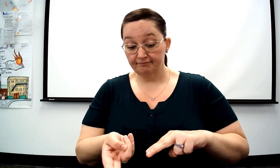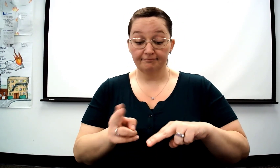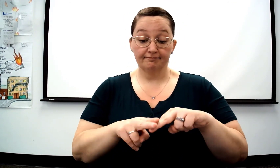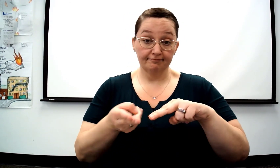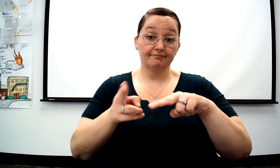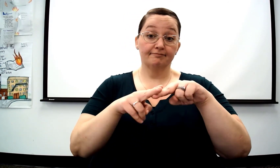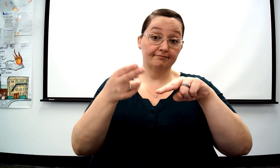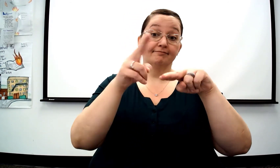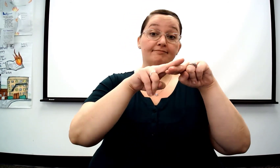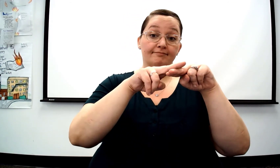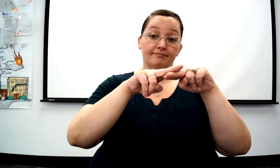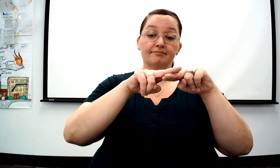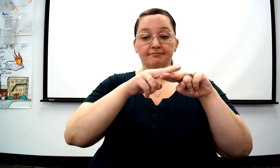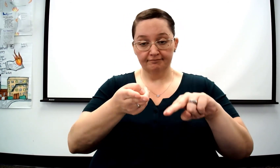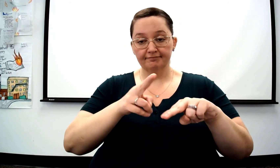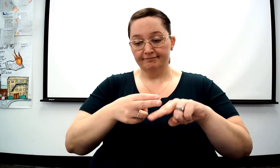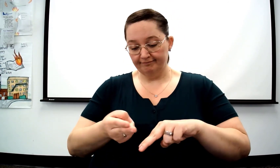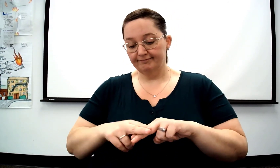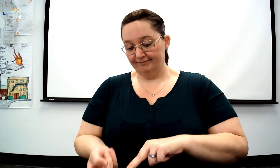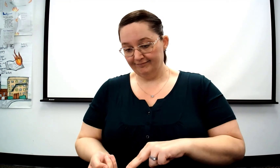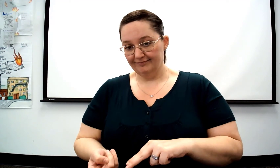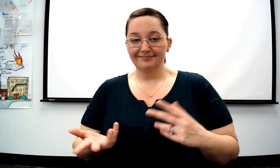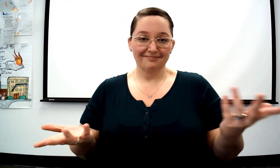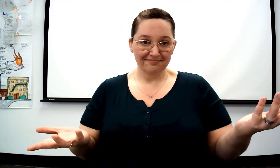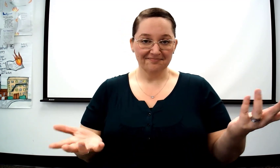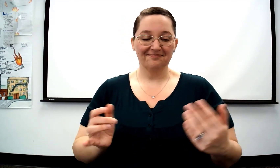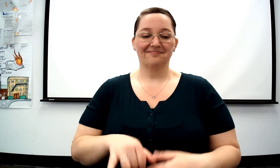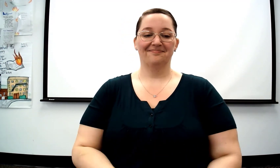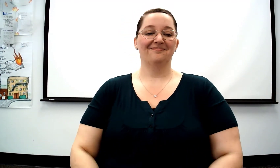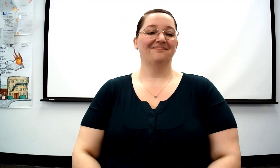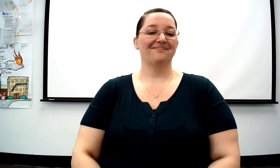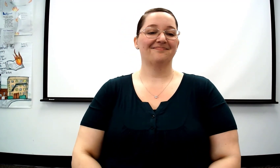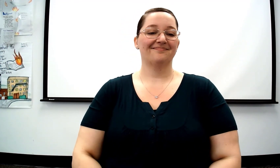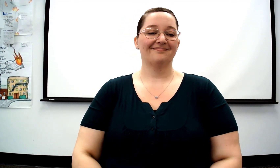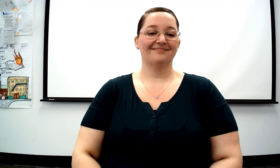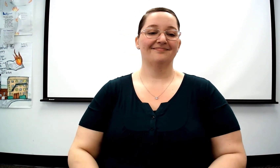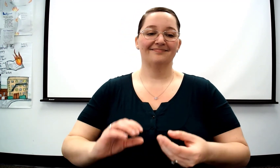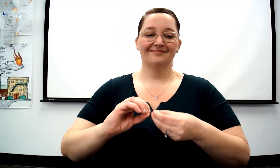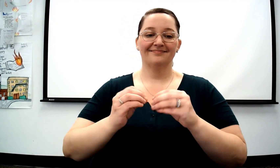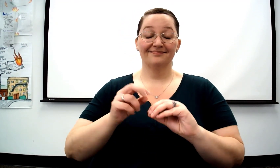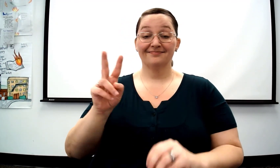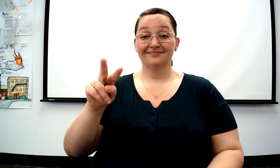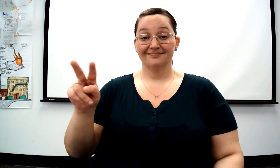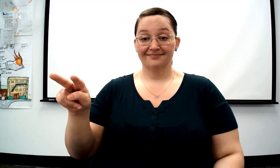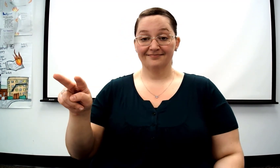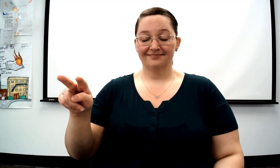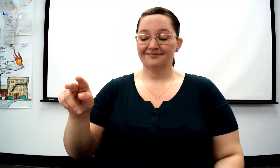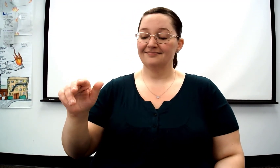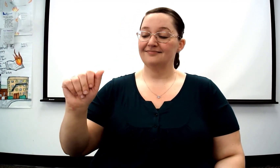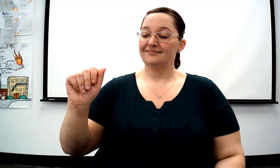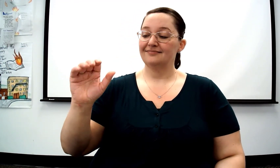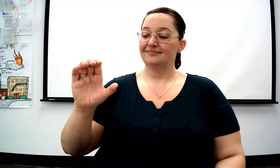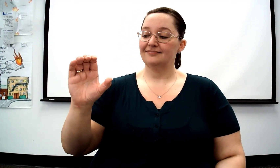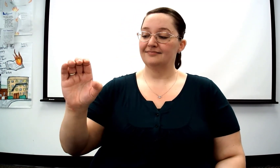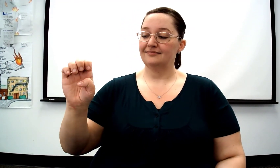Increase and decrease. You can do it numerous times to show the amount increasing. Number